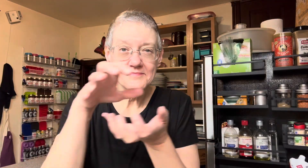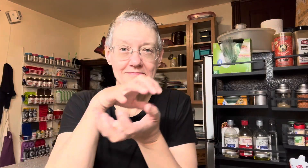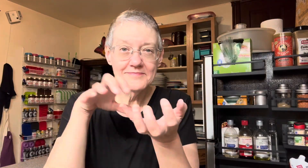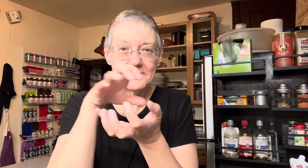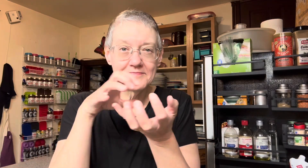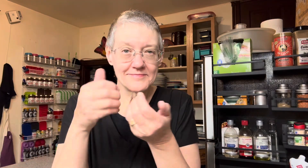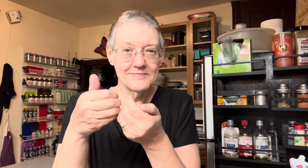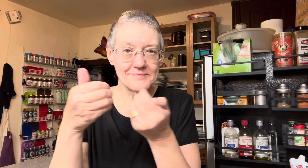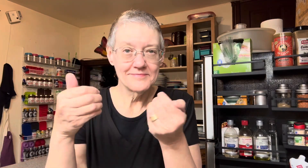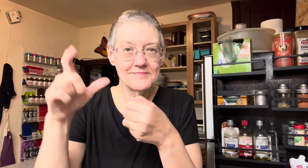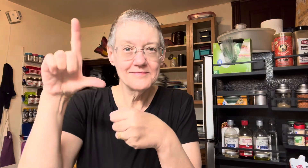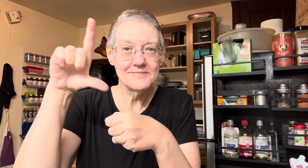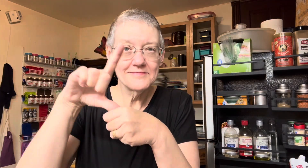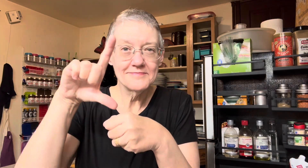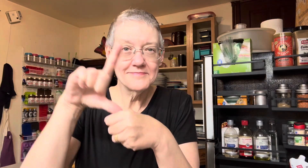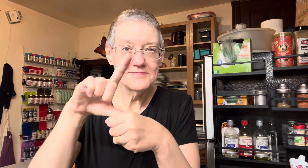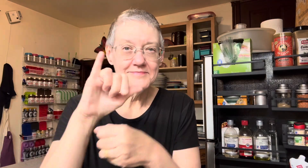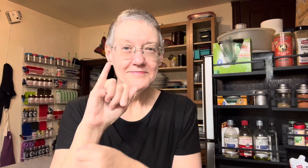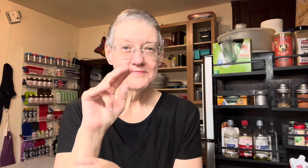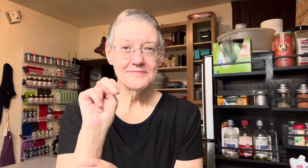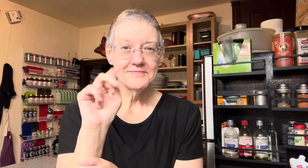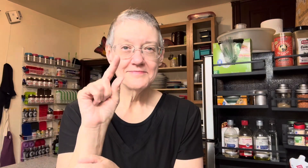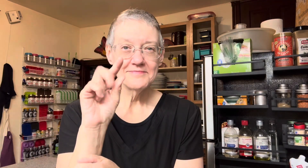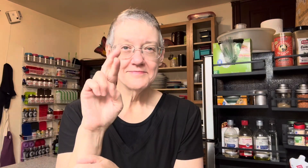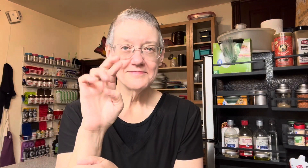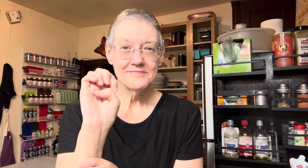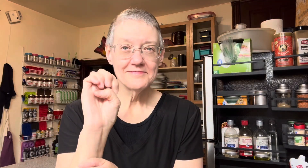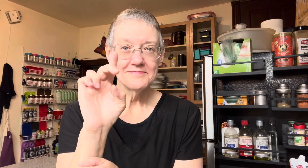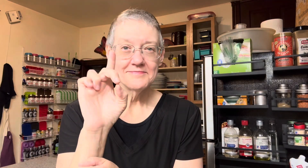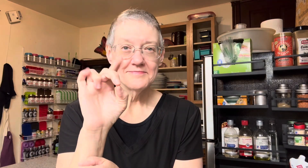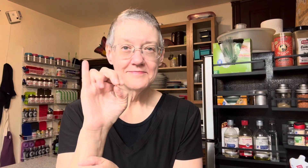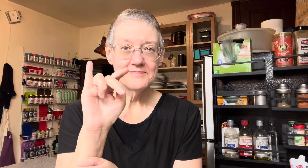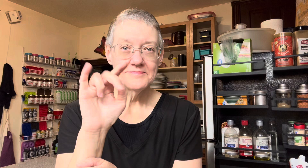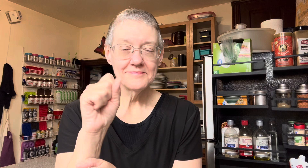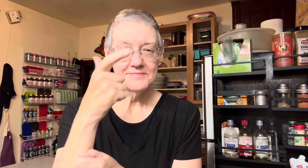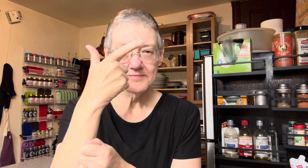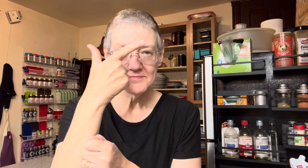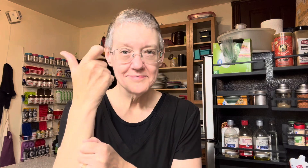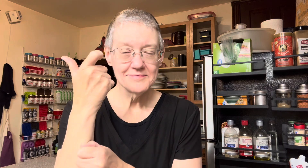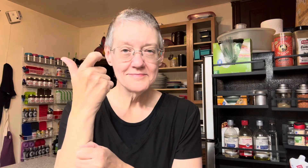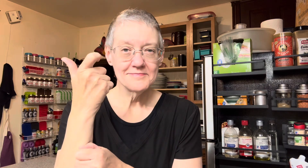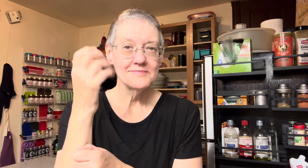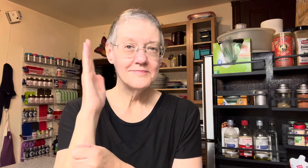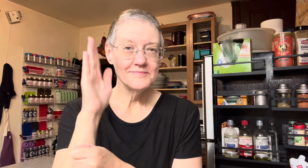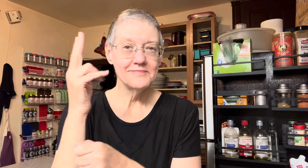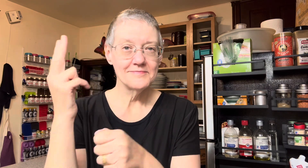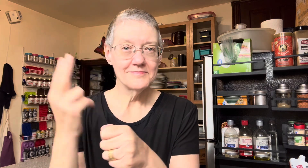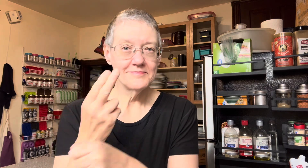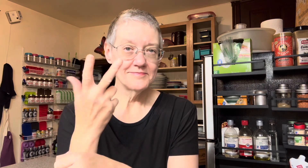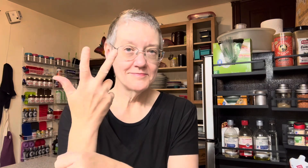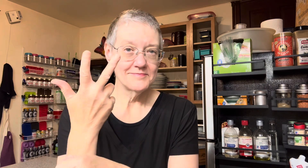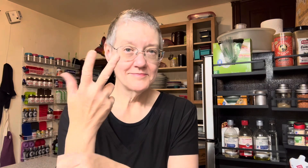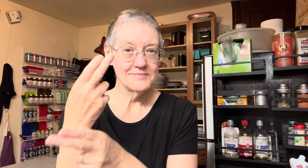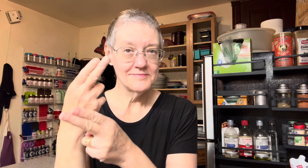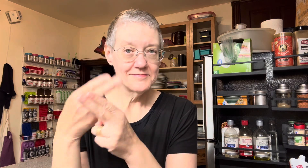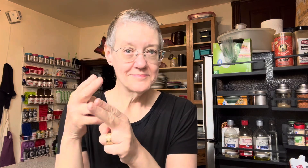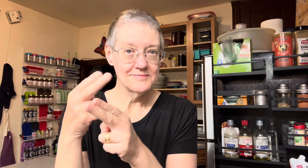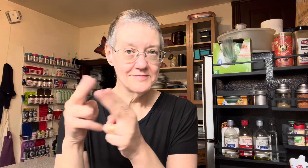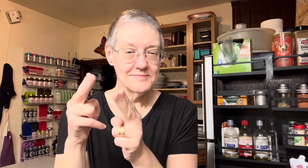We want to combine our liquid ingredients in a separate container because we don't want any streaks of eggs in our